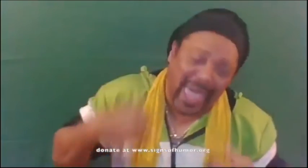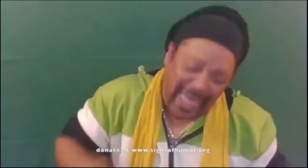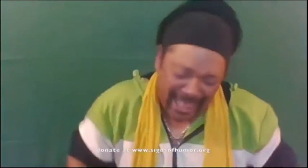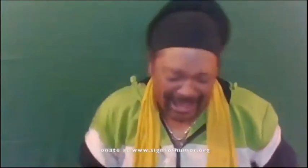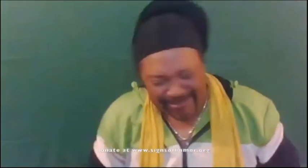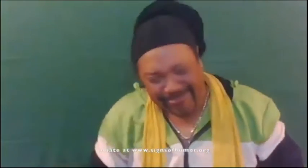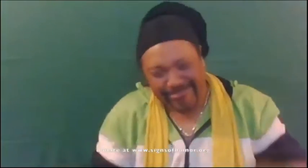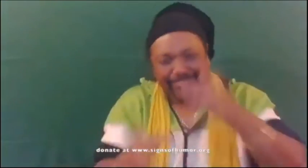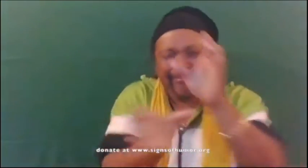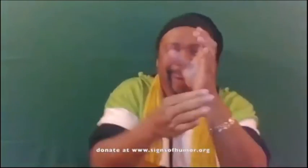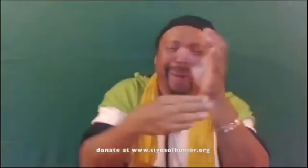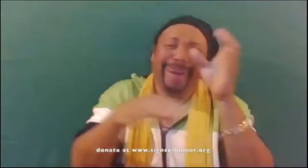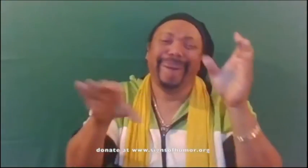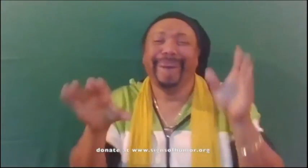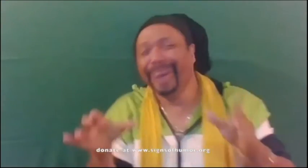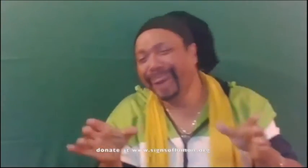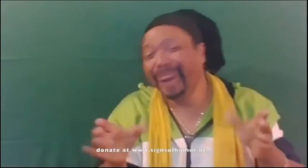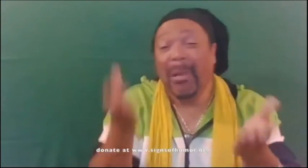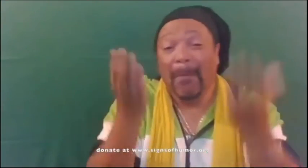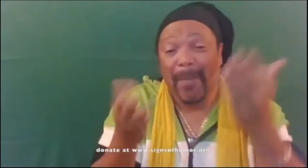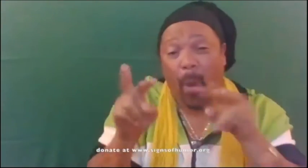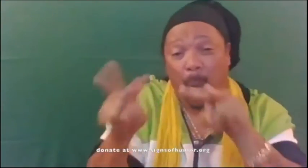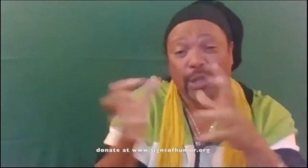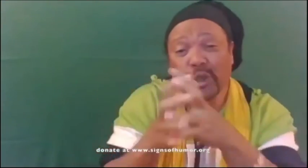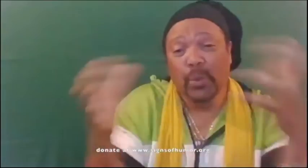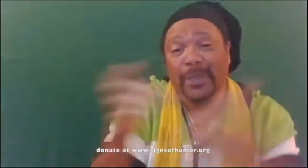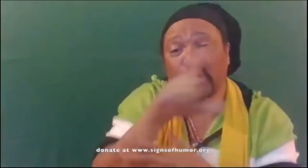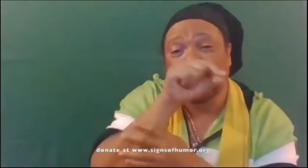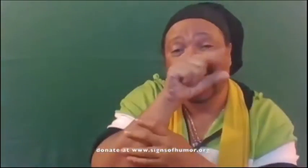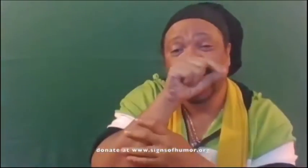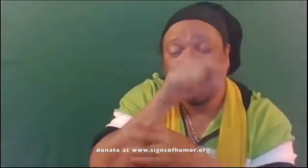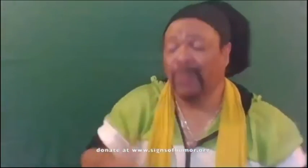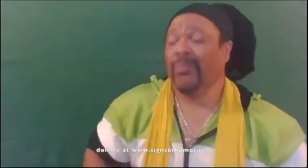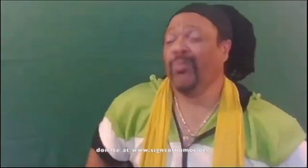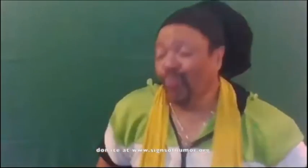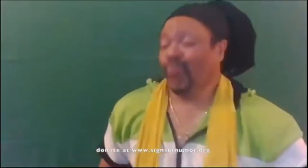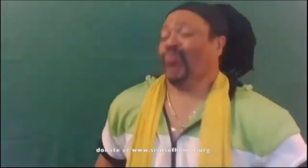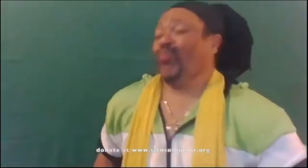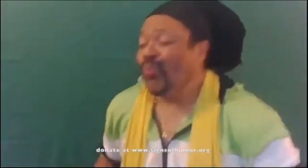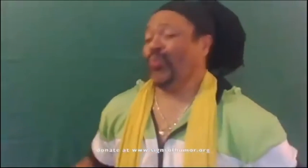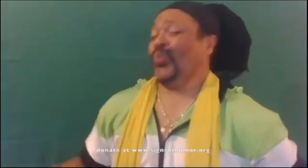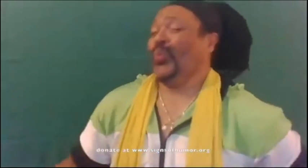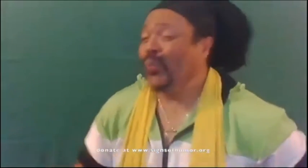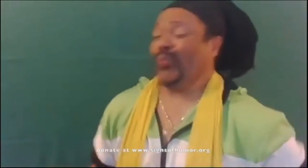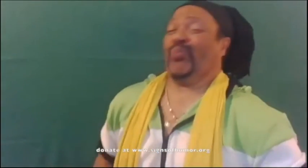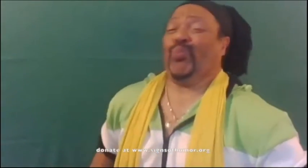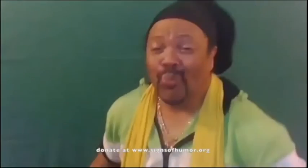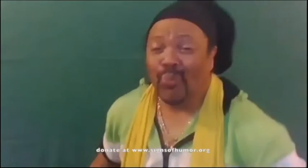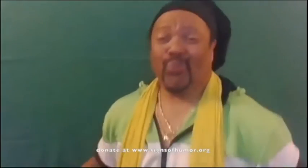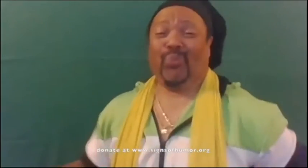comfortable. That swag be on point. How we sway from left to right. Boy, we bob like a chicken